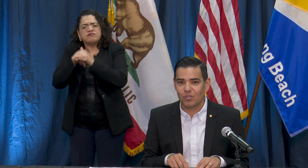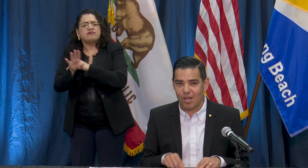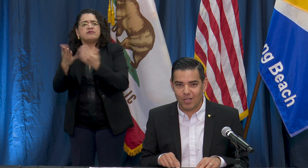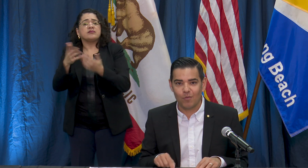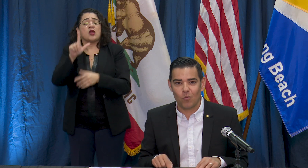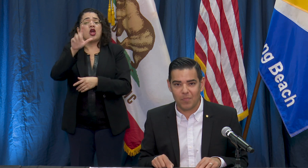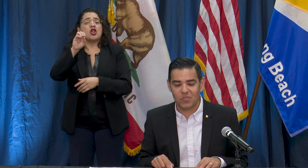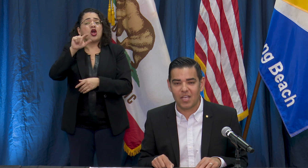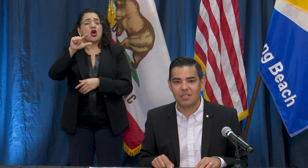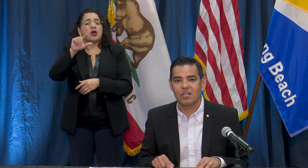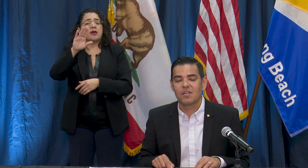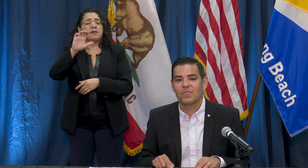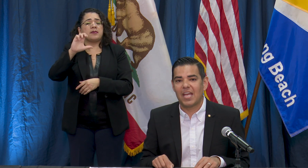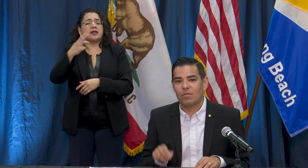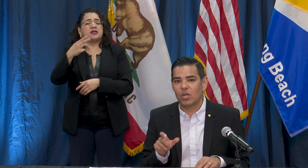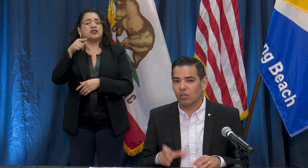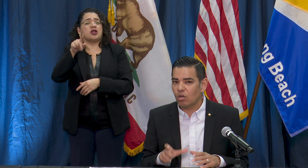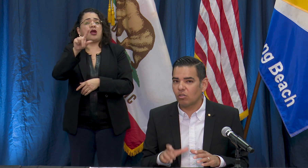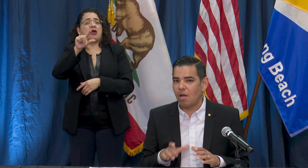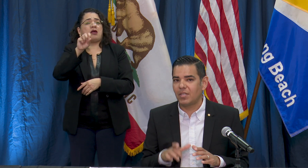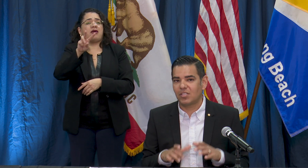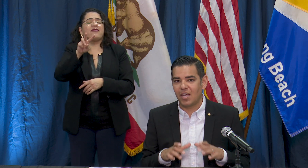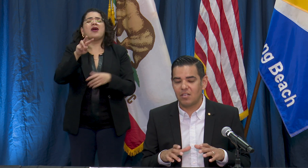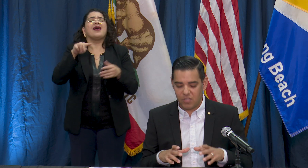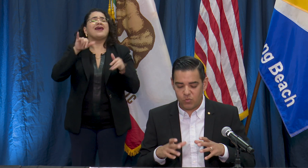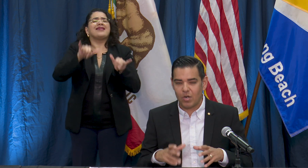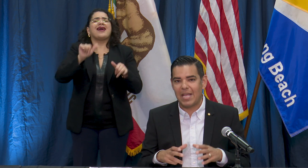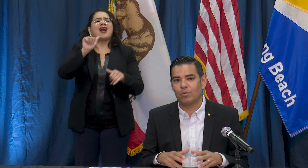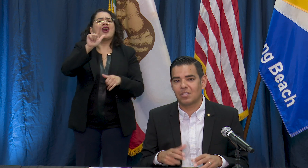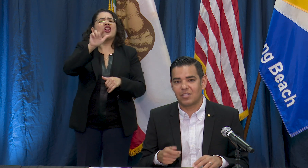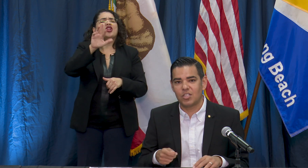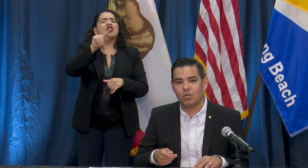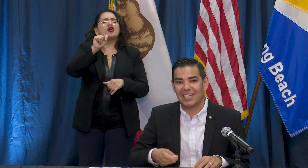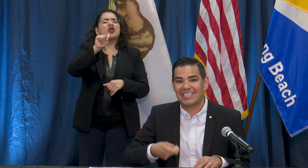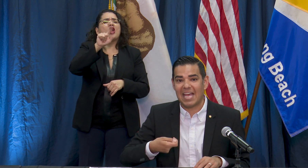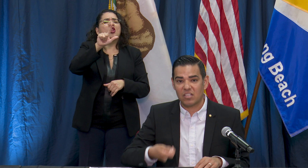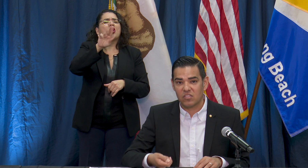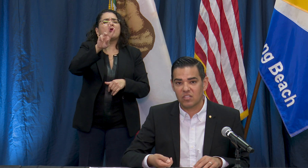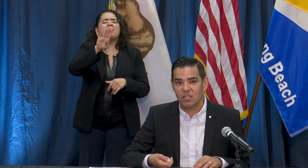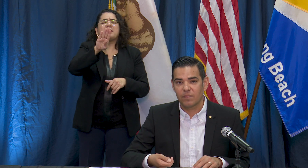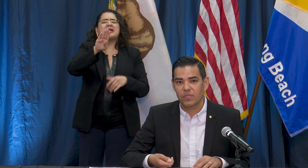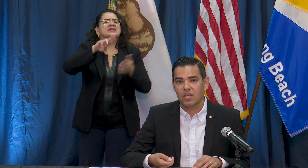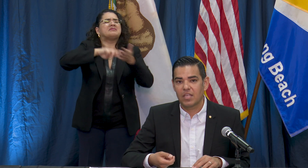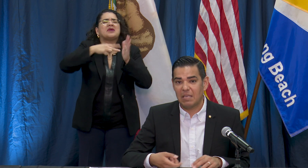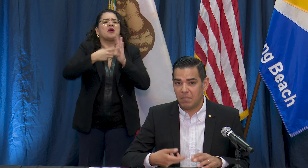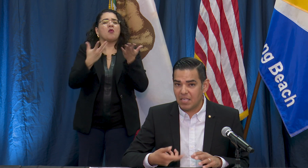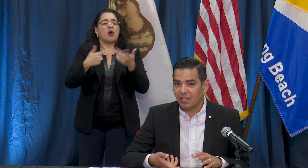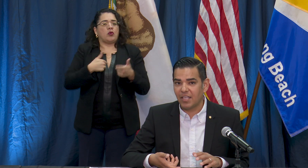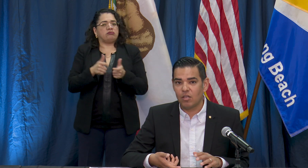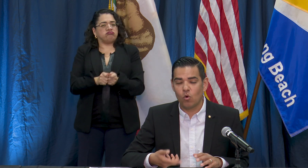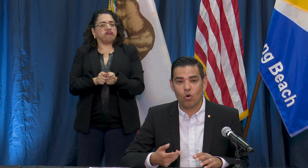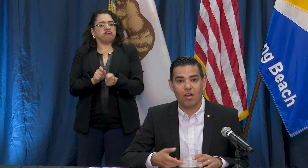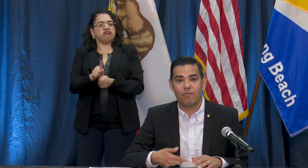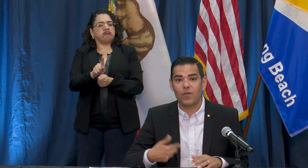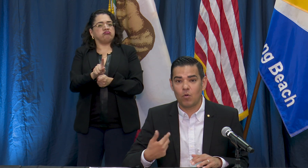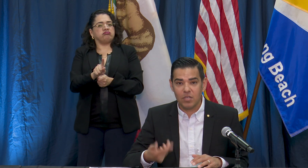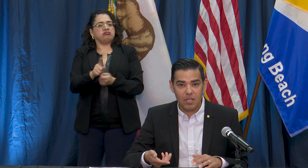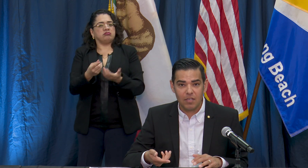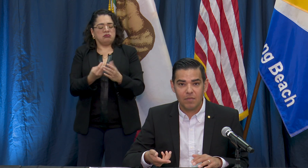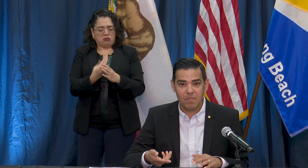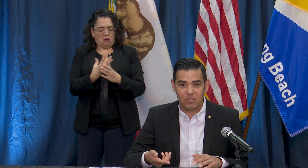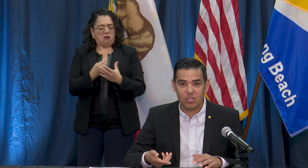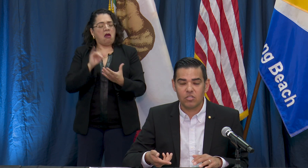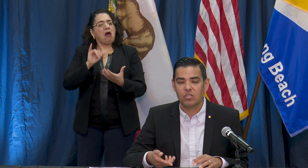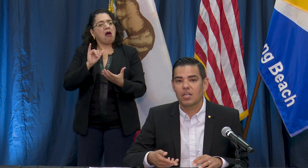the longbeach.gov website. And what Alert Long Beach does is we're able to send you a text immediately or a